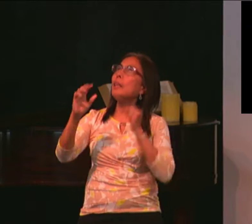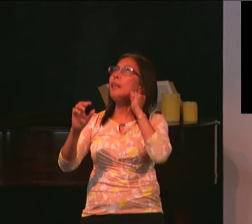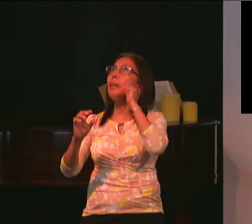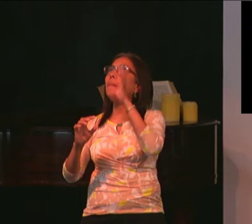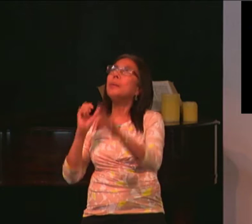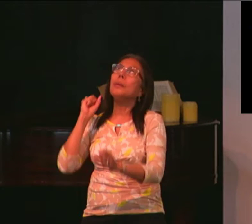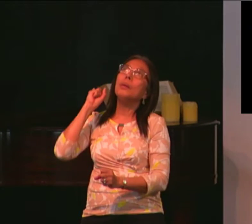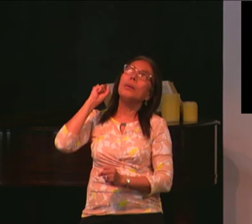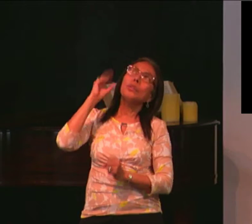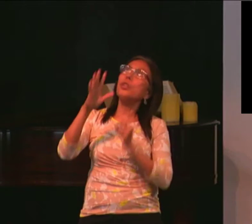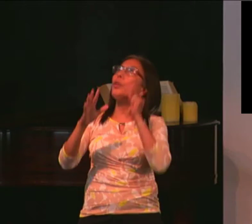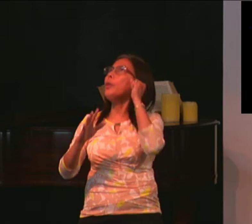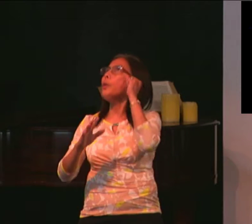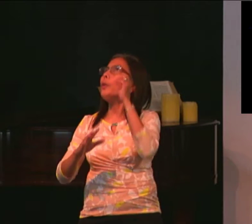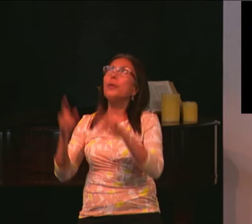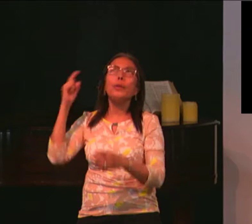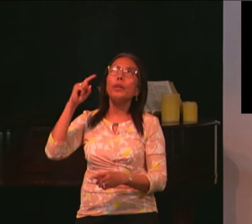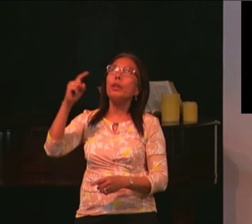sing to